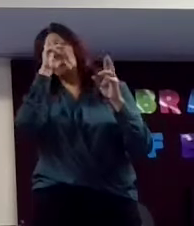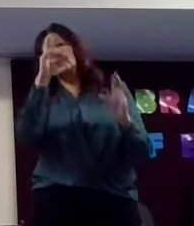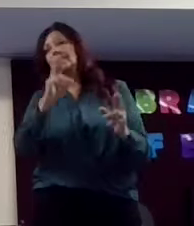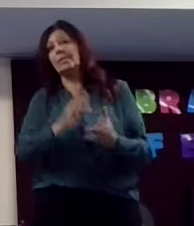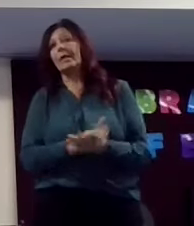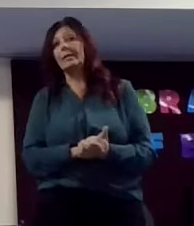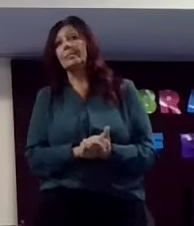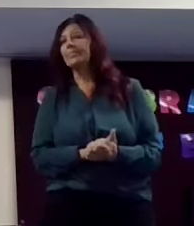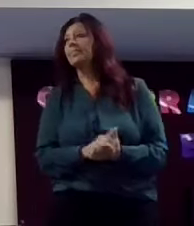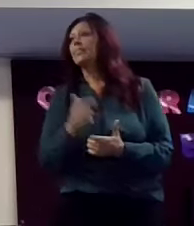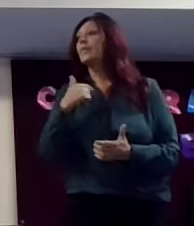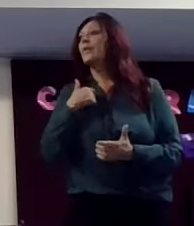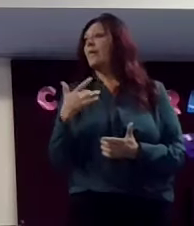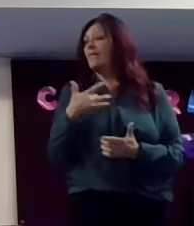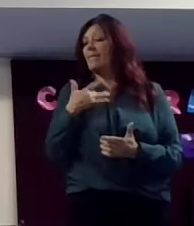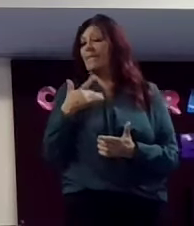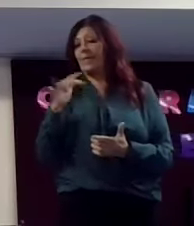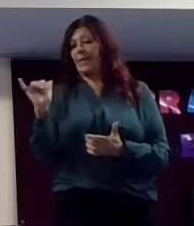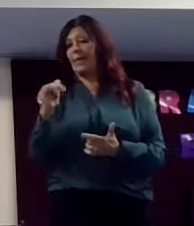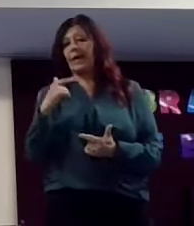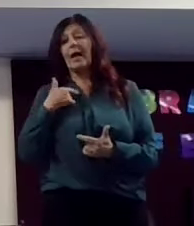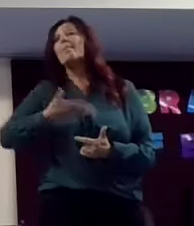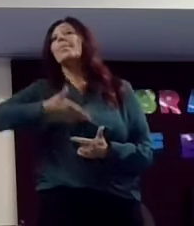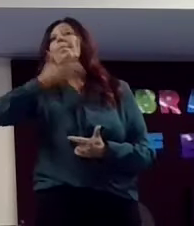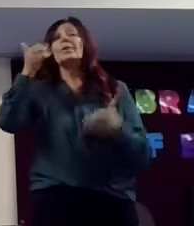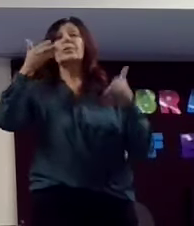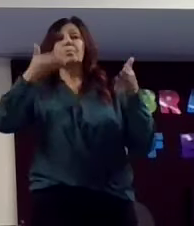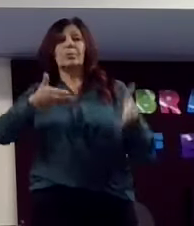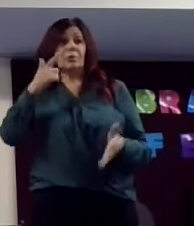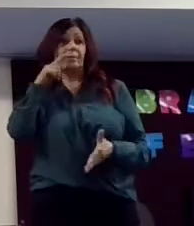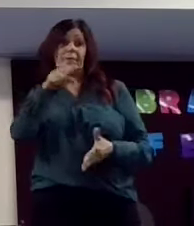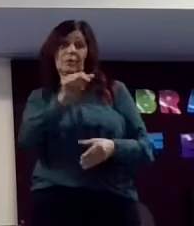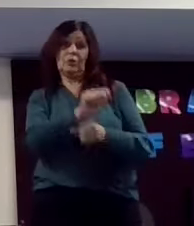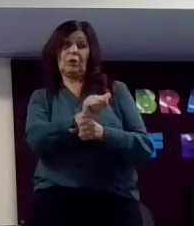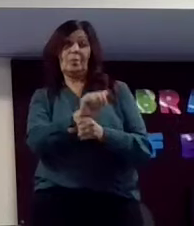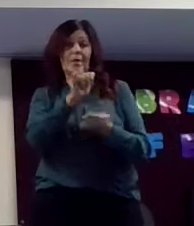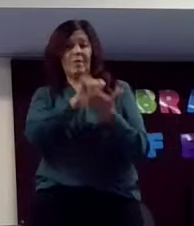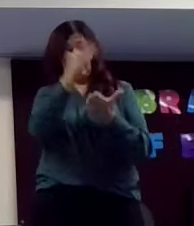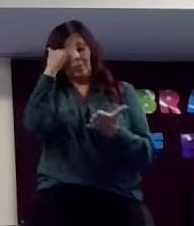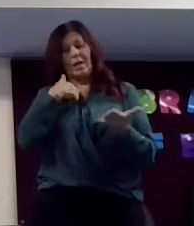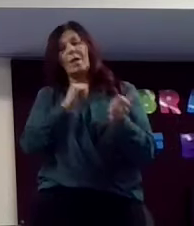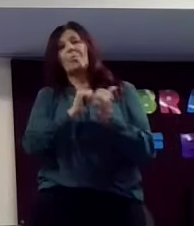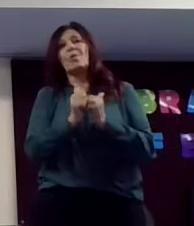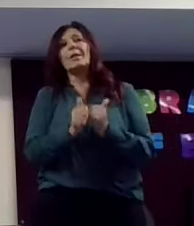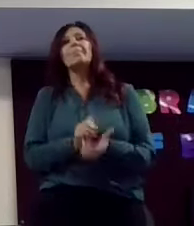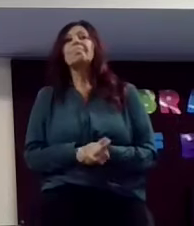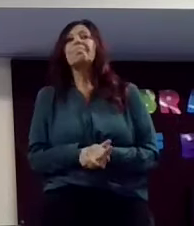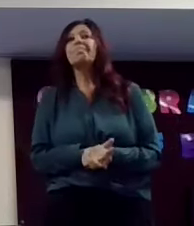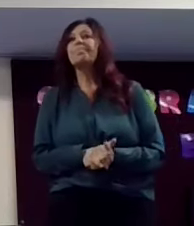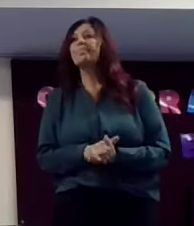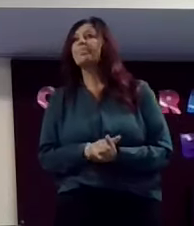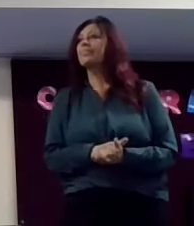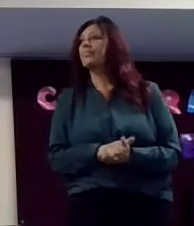deserve. And I feel like I am the best person for this job, and that's why I'm running.